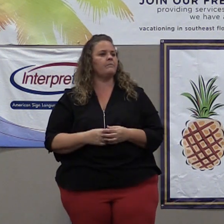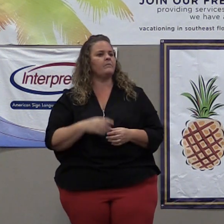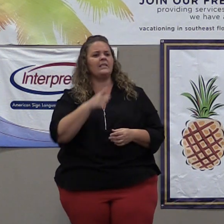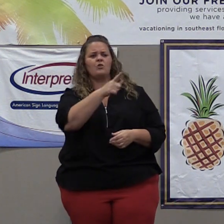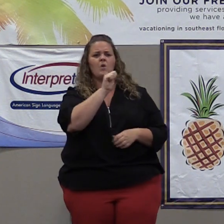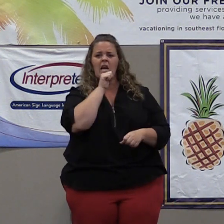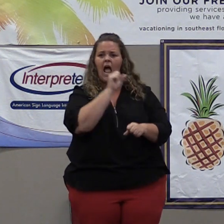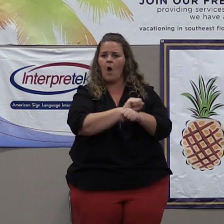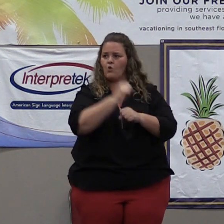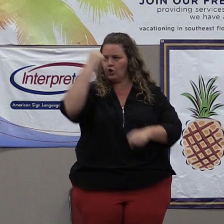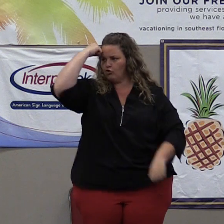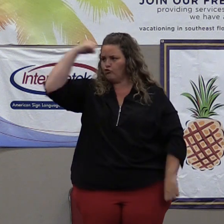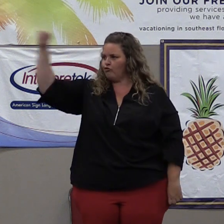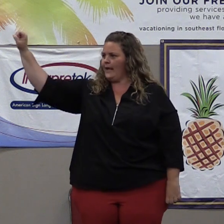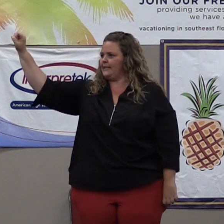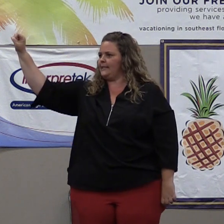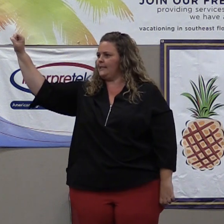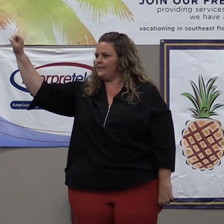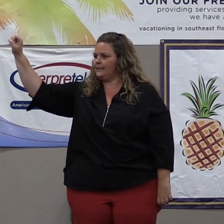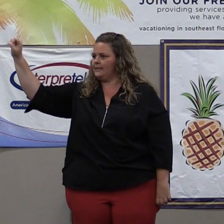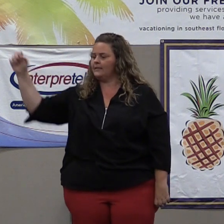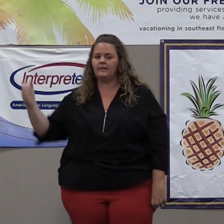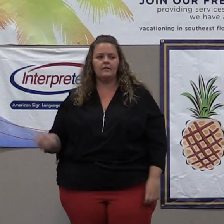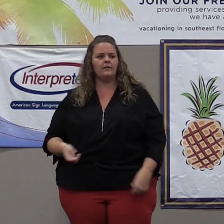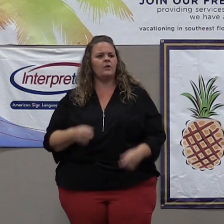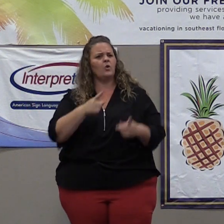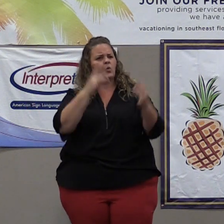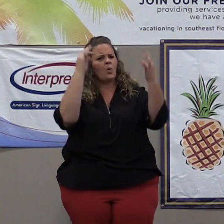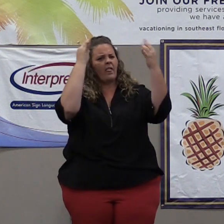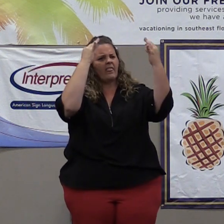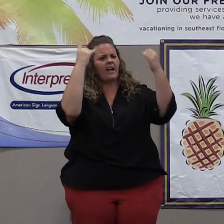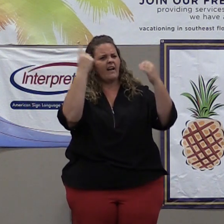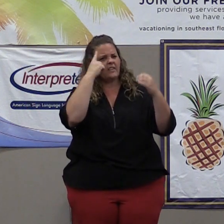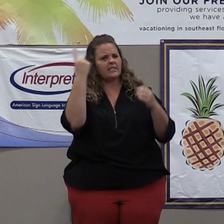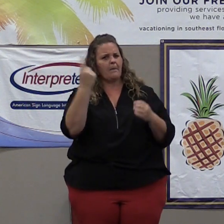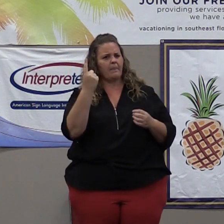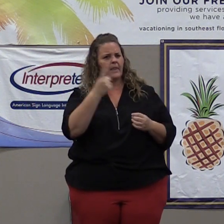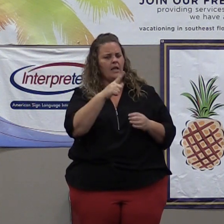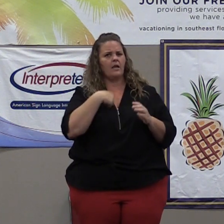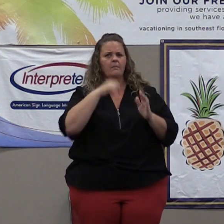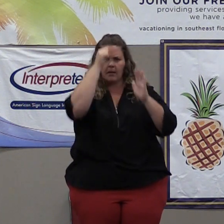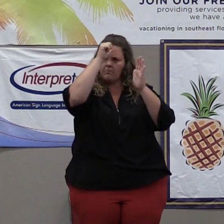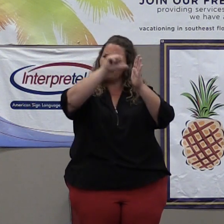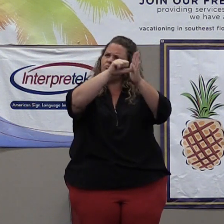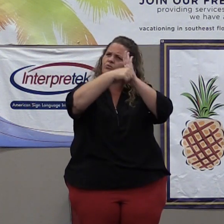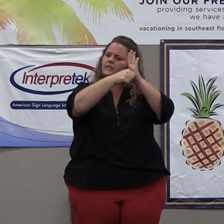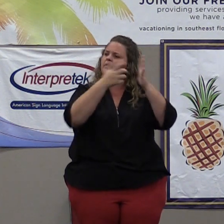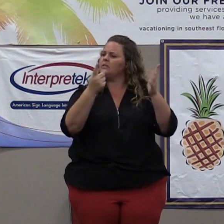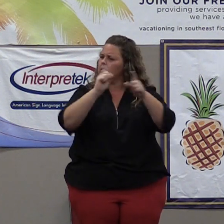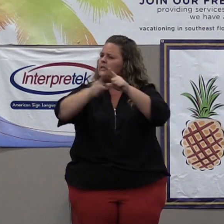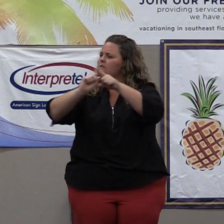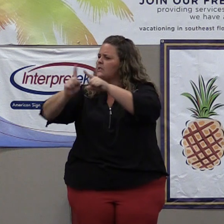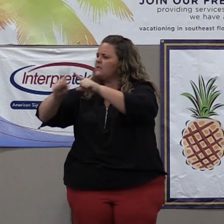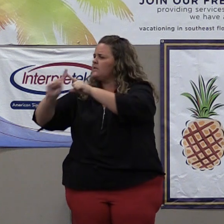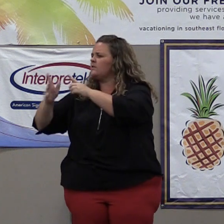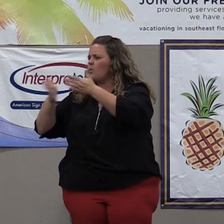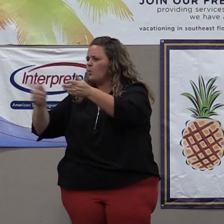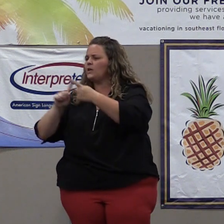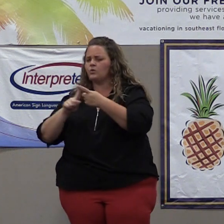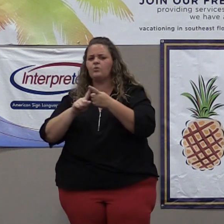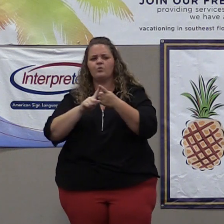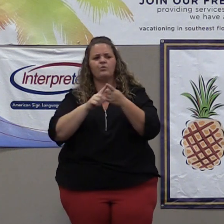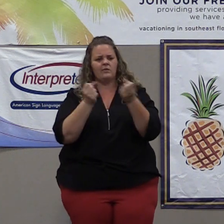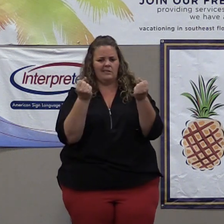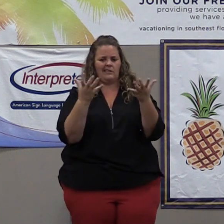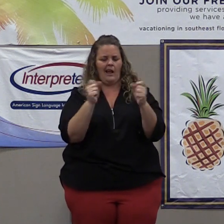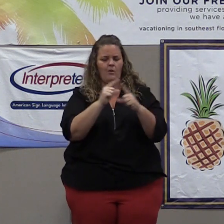not work going on strike? Or did you think of something? Were you impressed with something? So a lot of different ways to sign a particular word, and